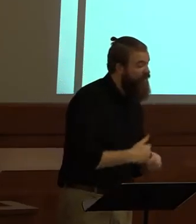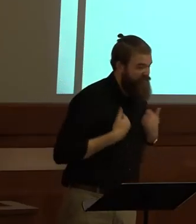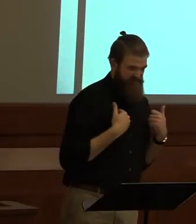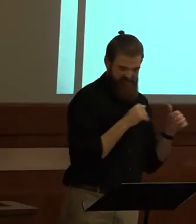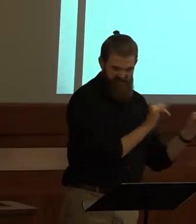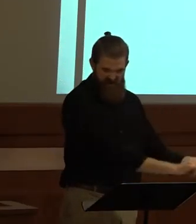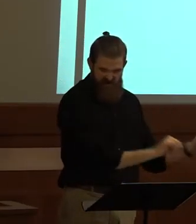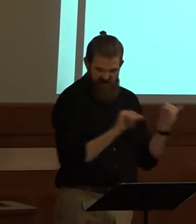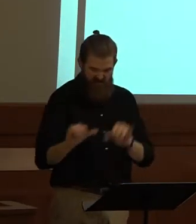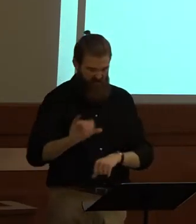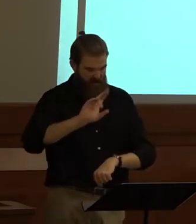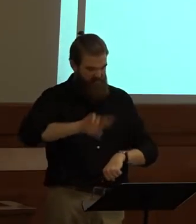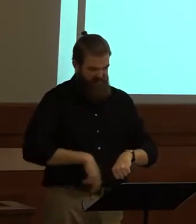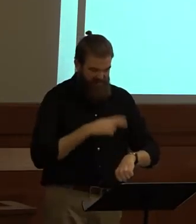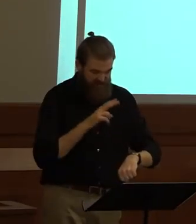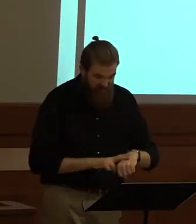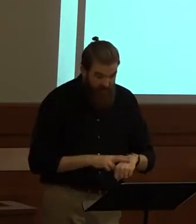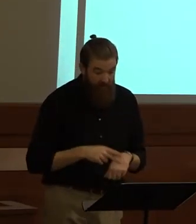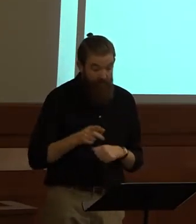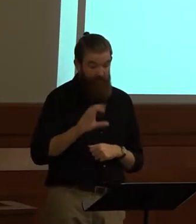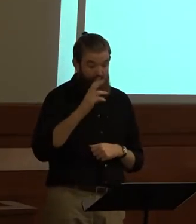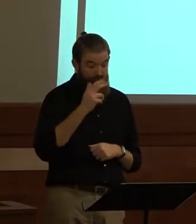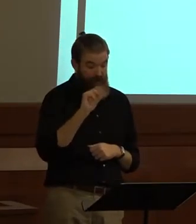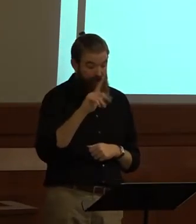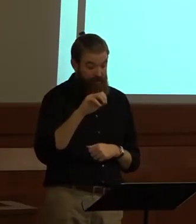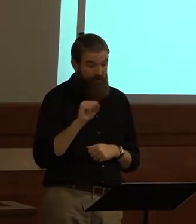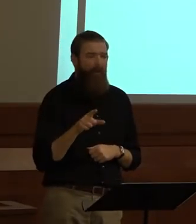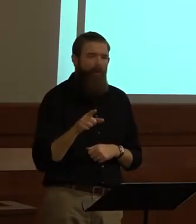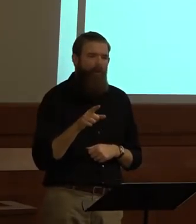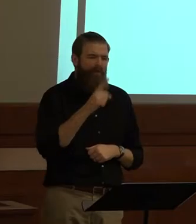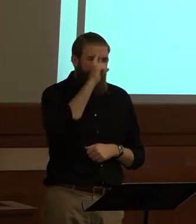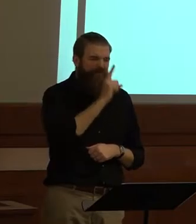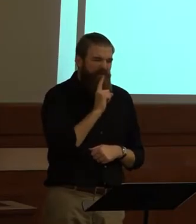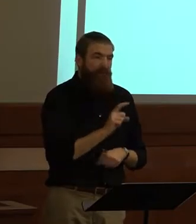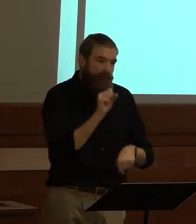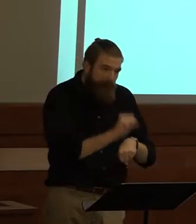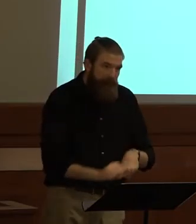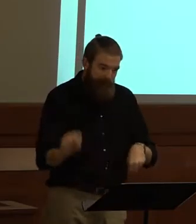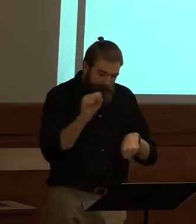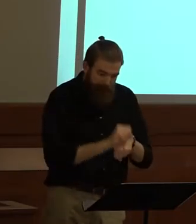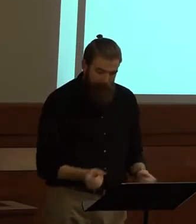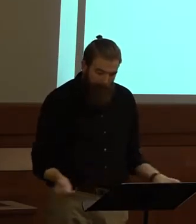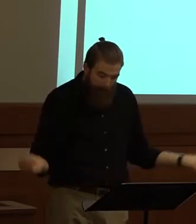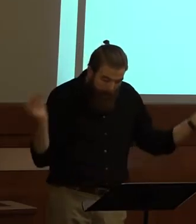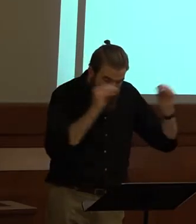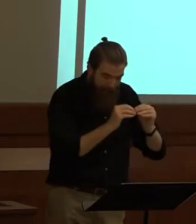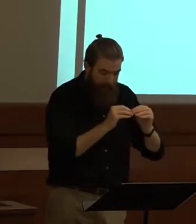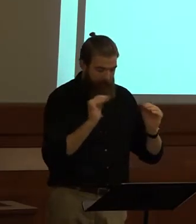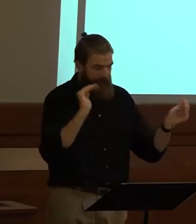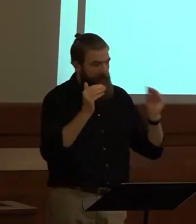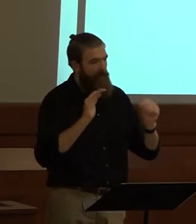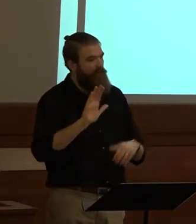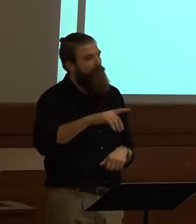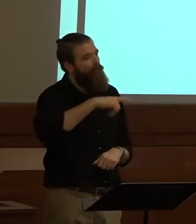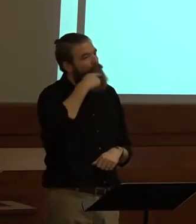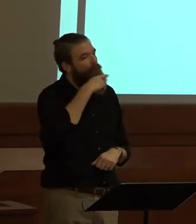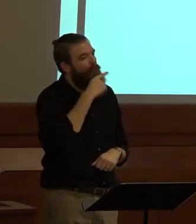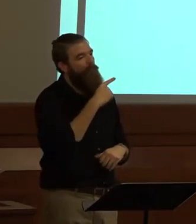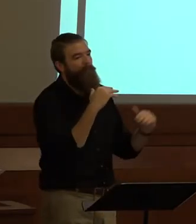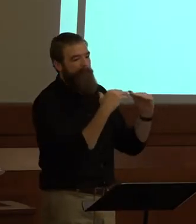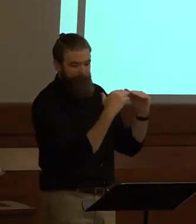him. In his preparation for college, La Fonta studied mathematics, history, and English. The priest